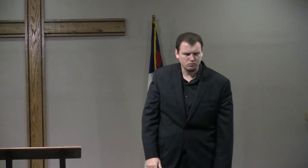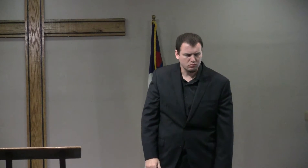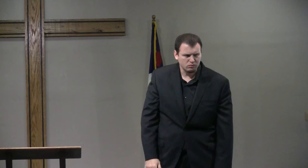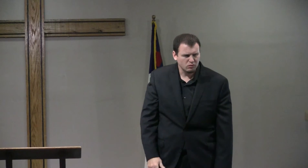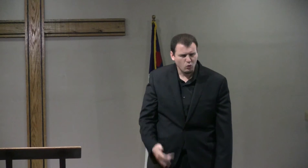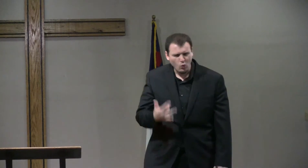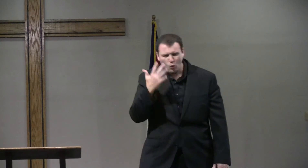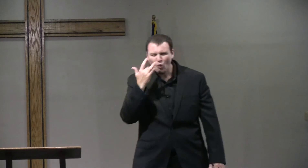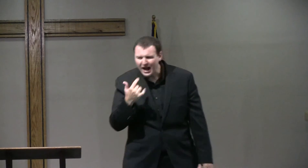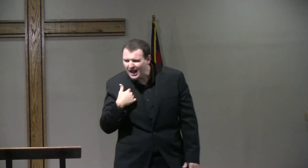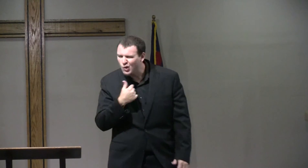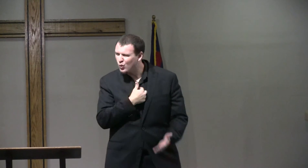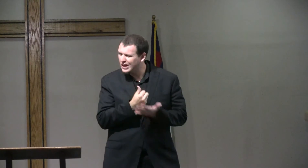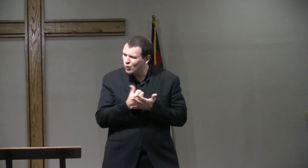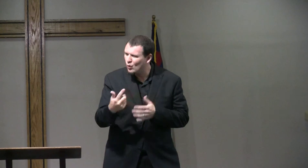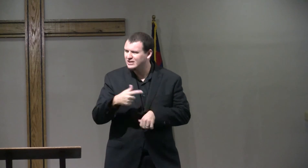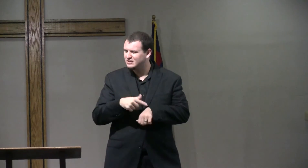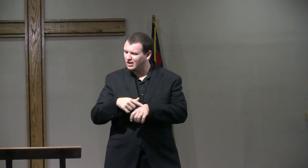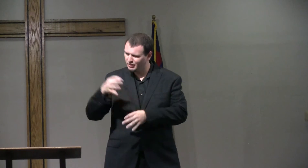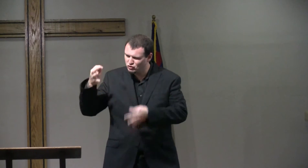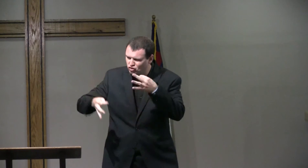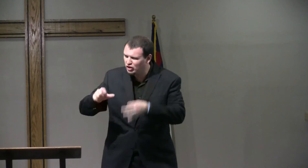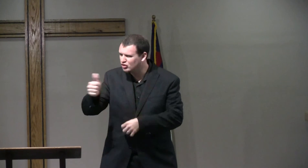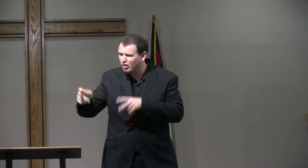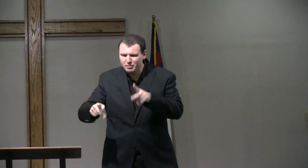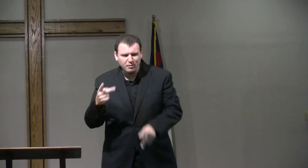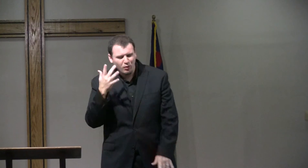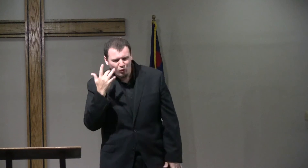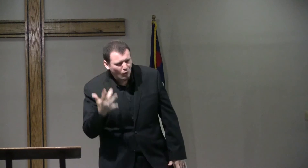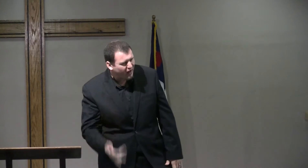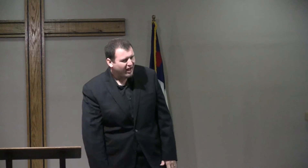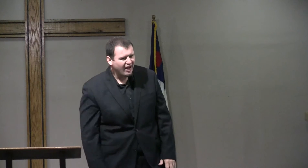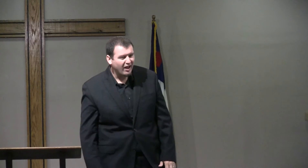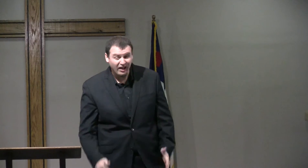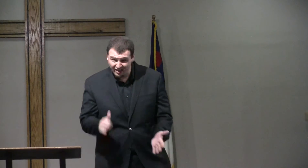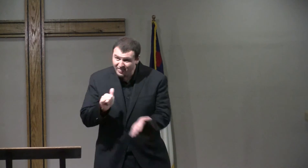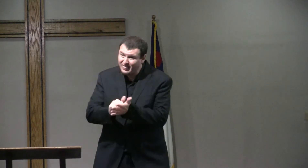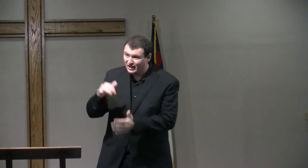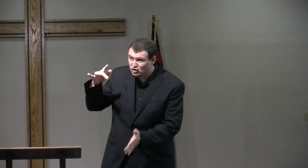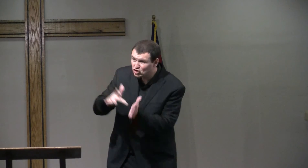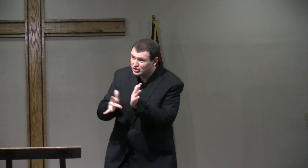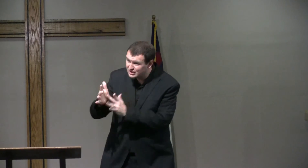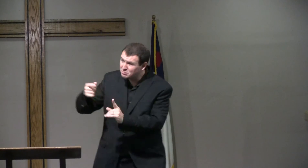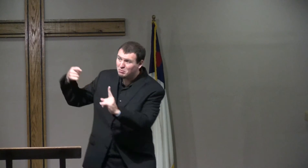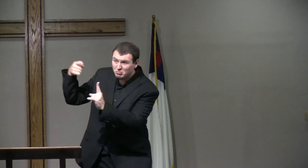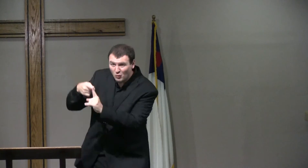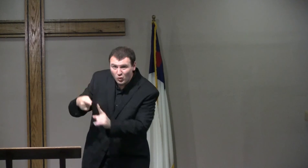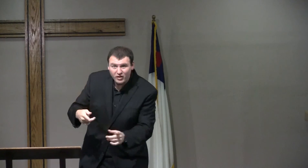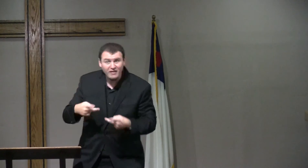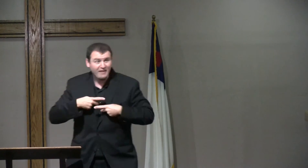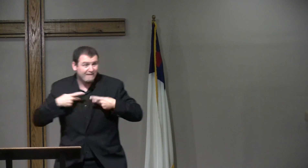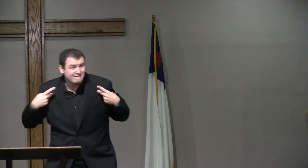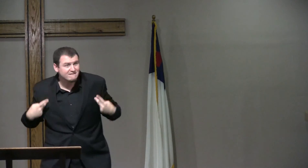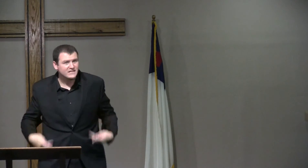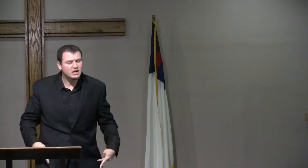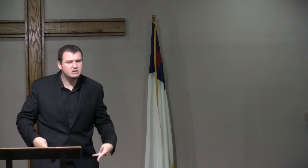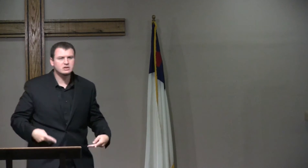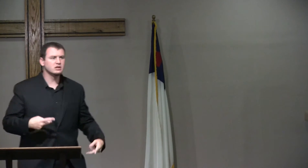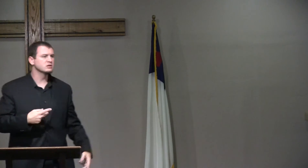past. So why do we waste time judging other people? This is Jesus' point here